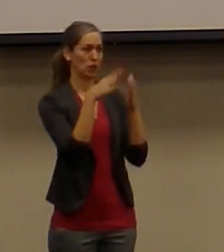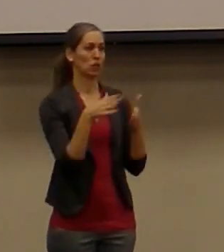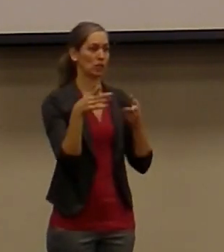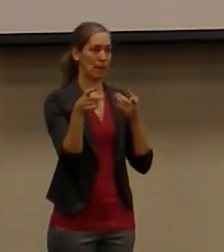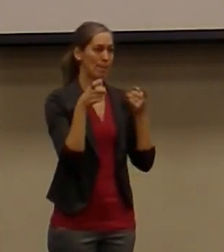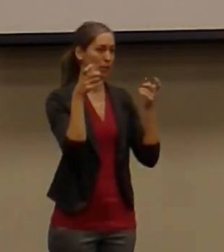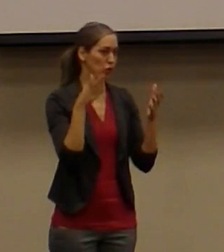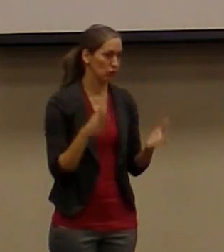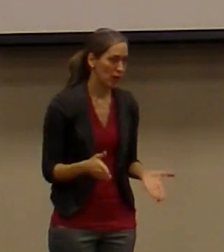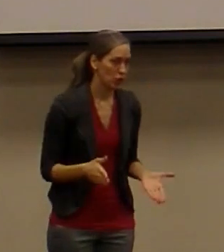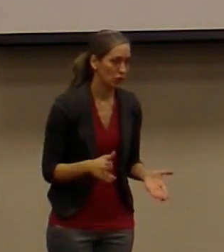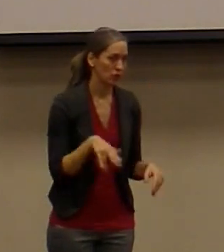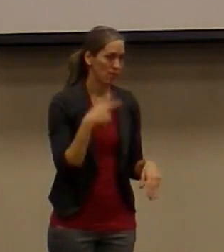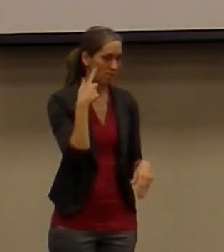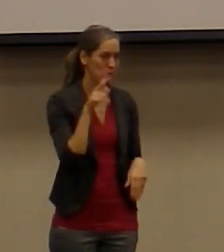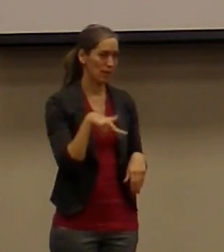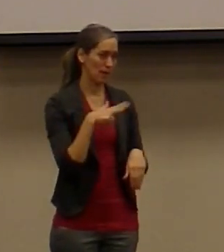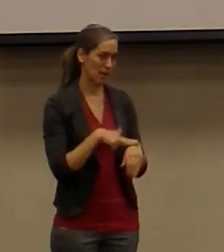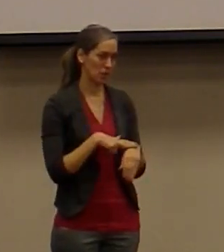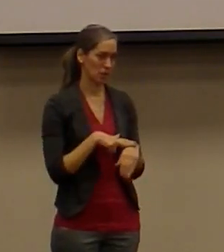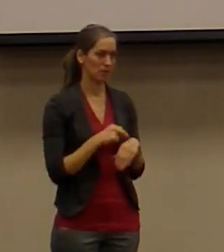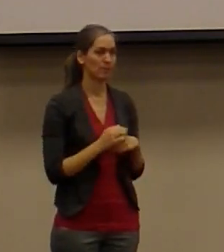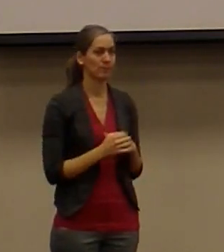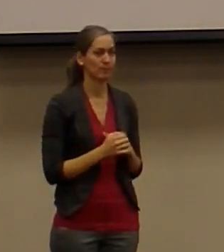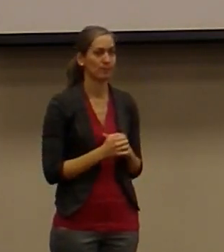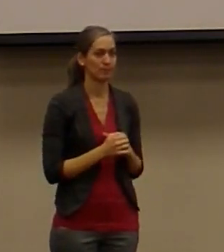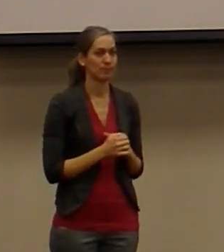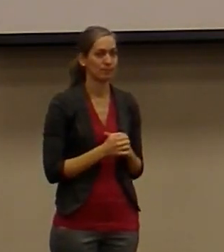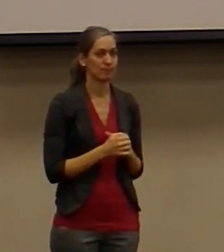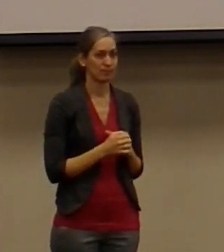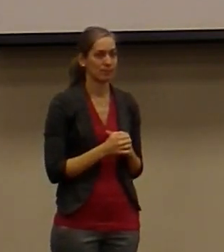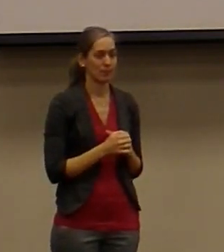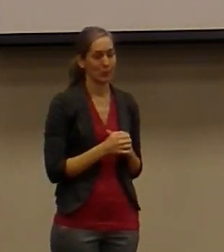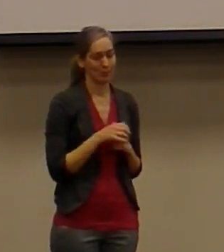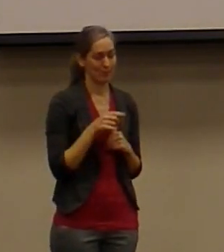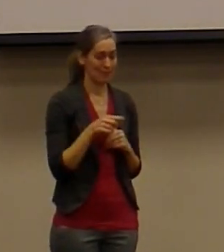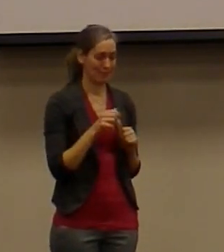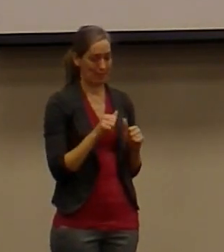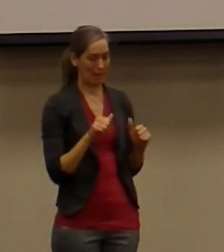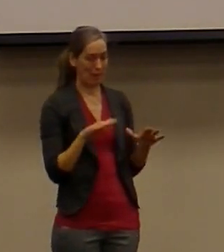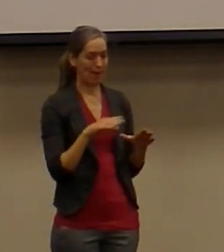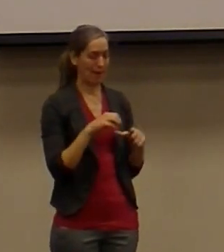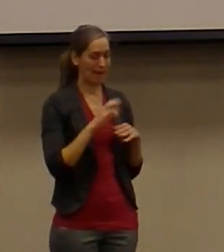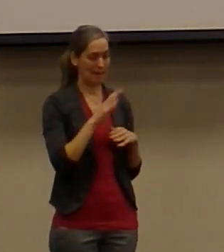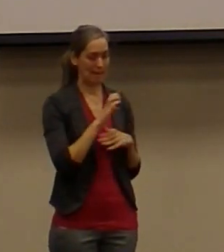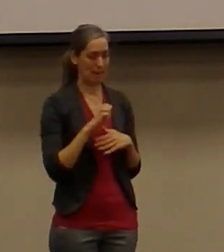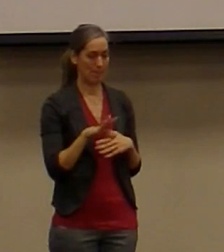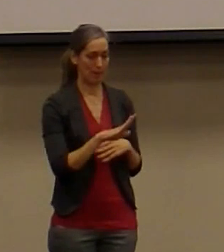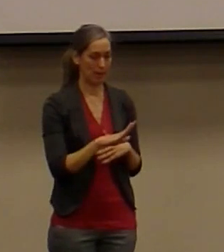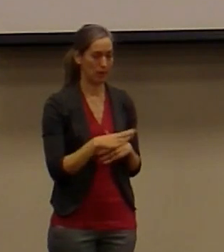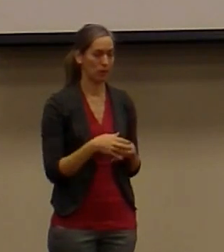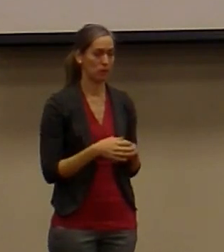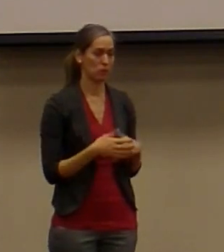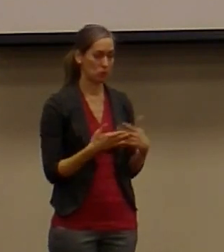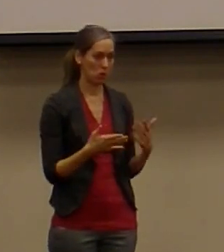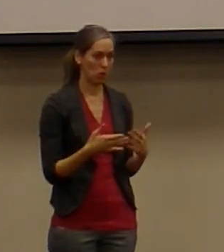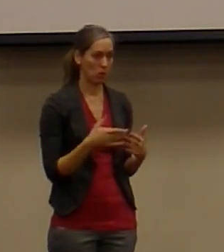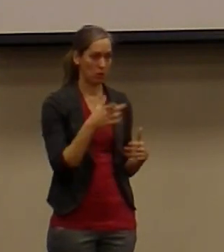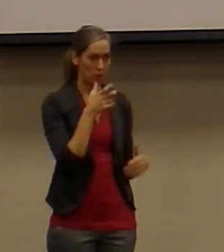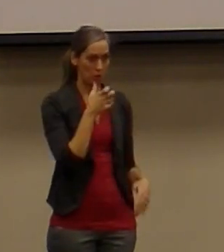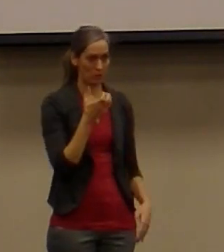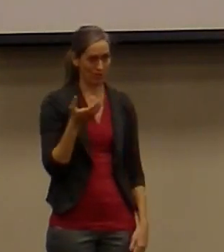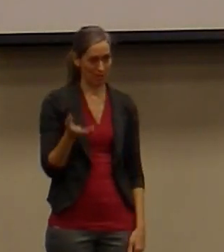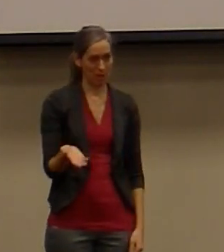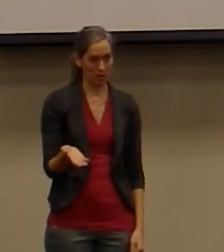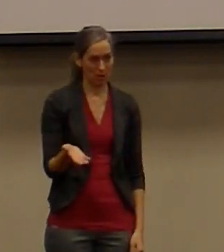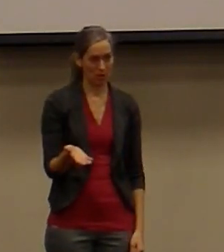administrators of the nation, or at least this part of his empire at this time. Among them would be